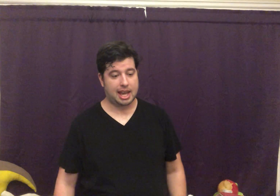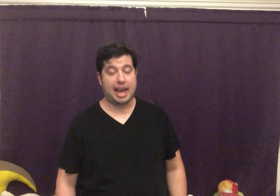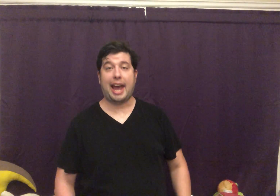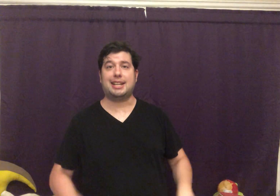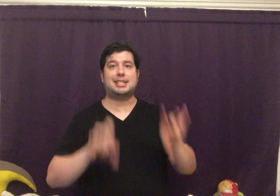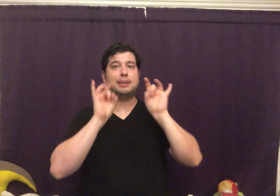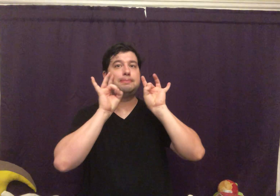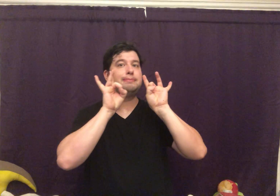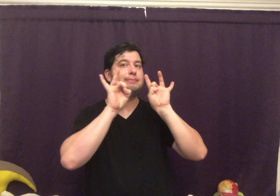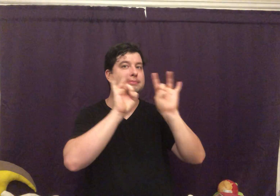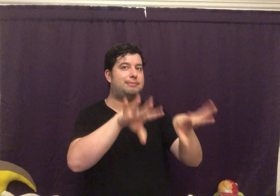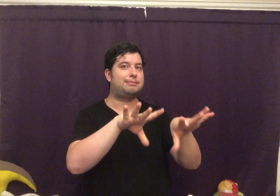Hate.